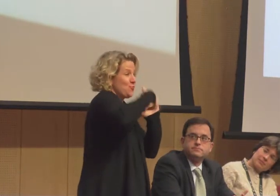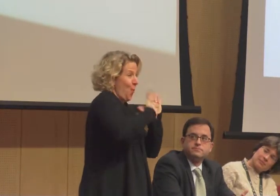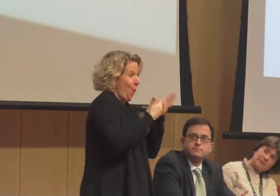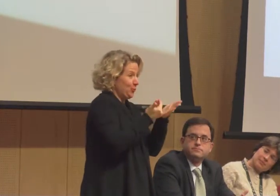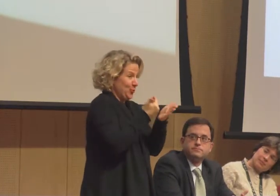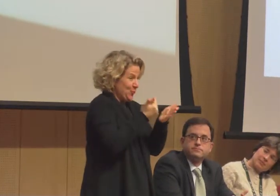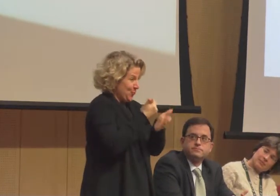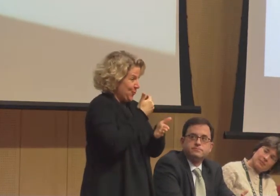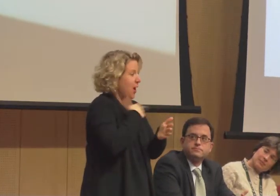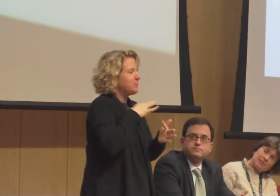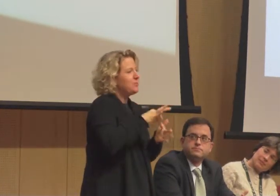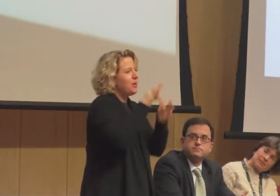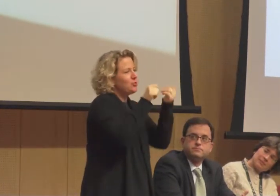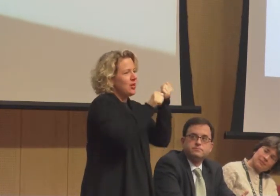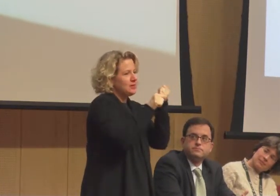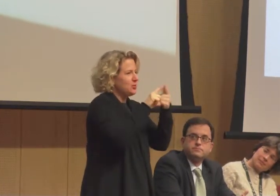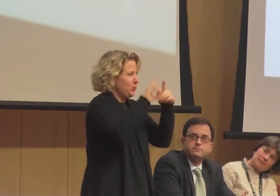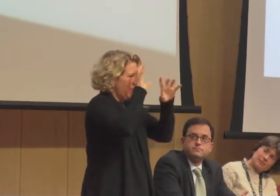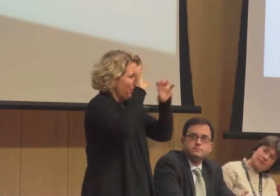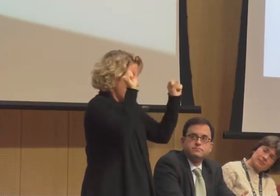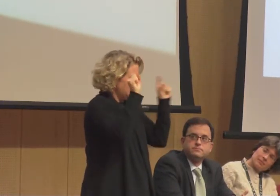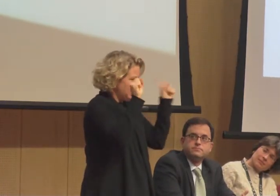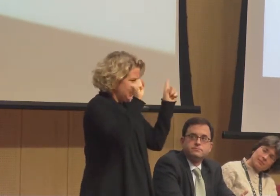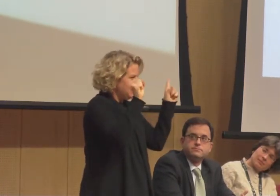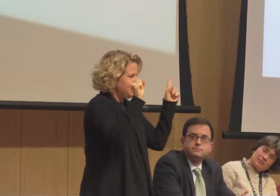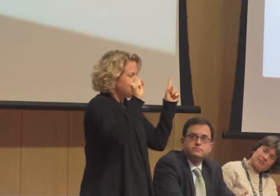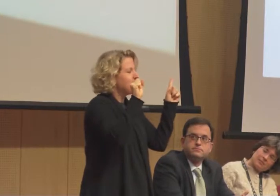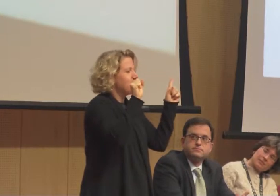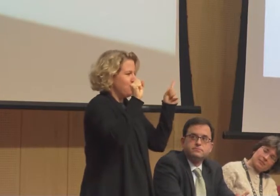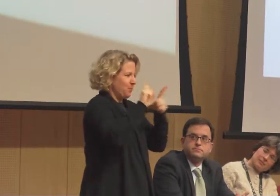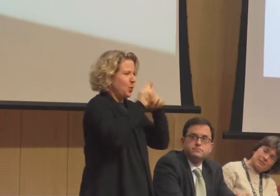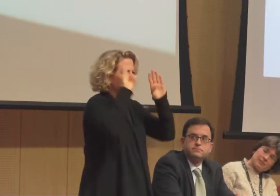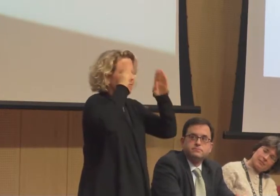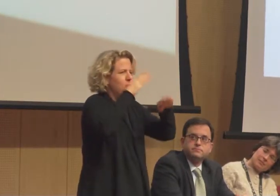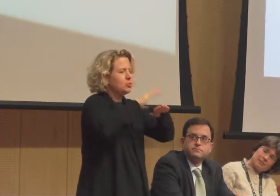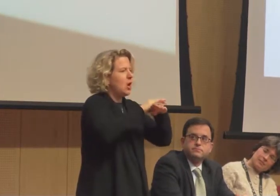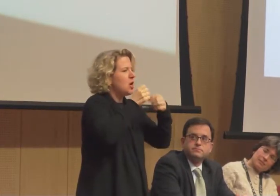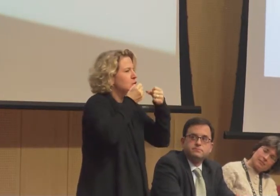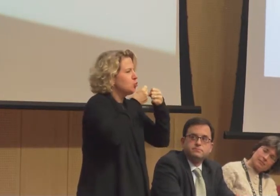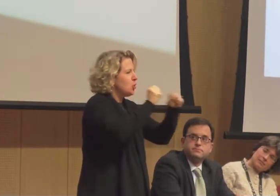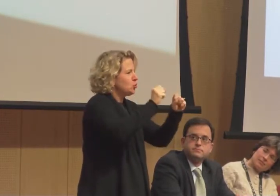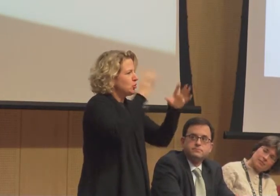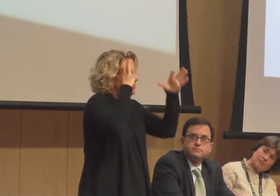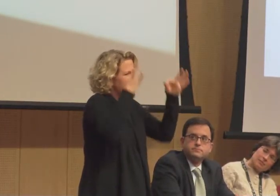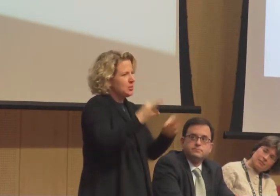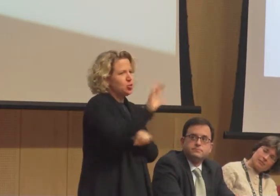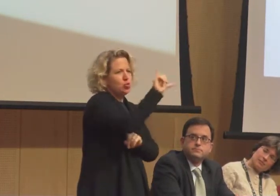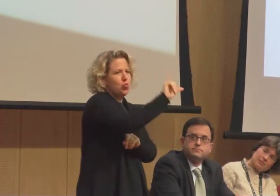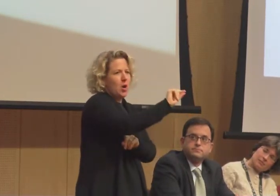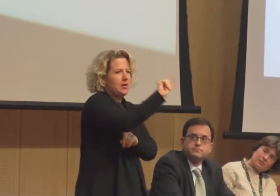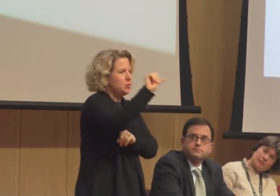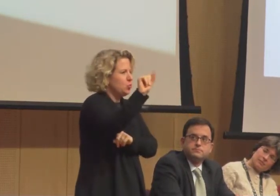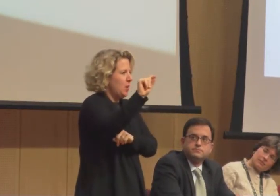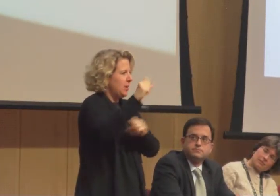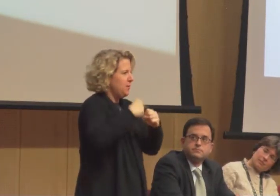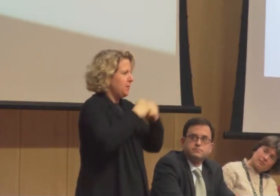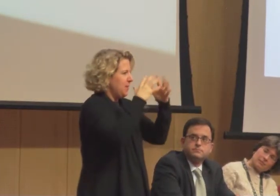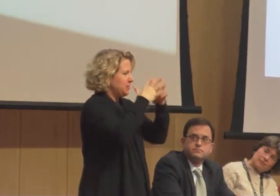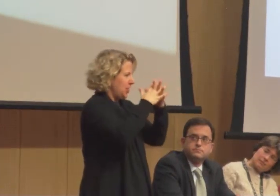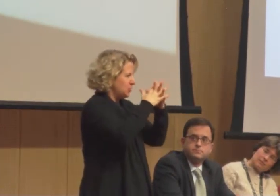NTID. My first role here is I'm the special assistant for SD to 2020